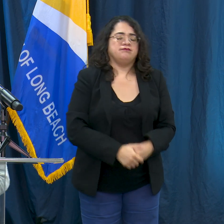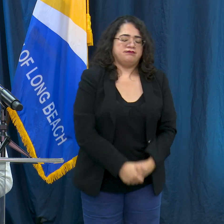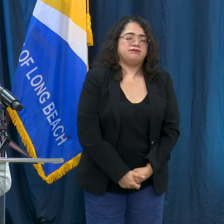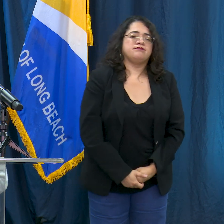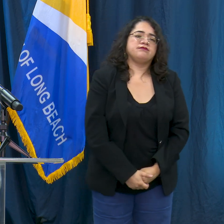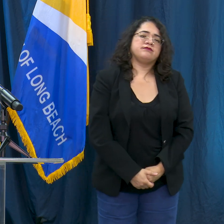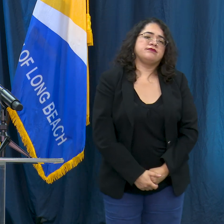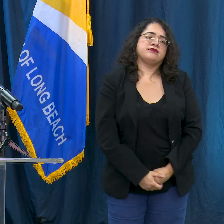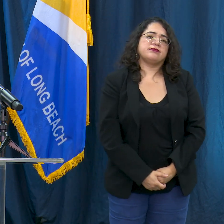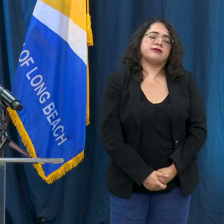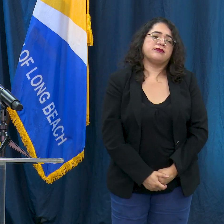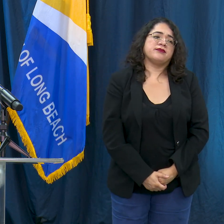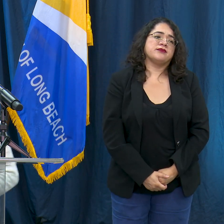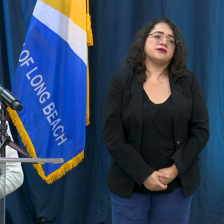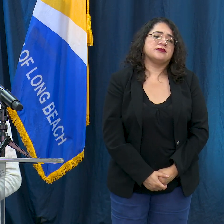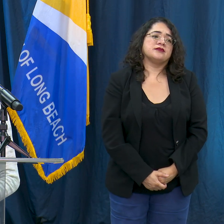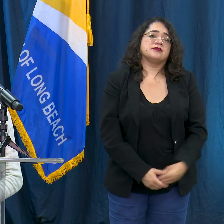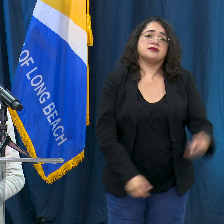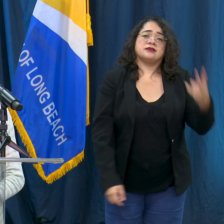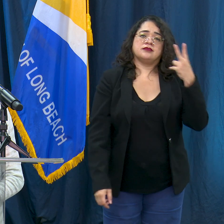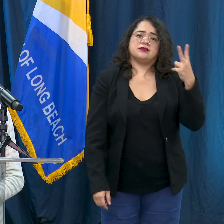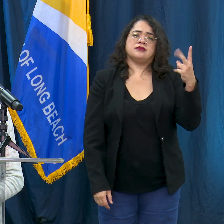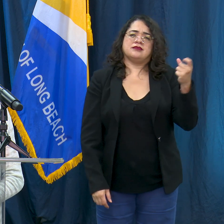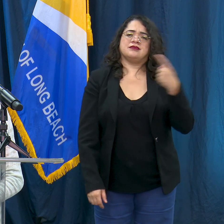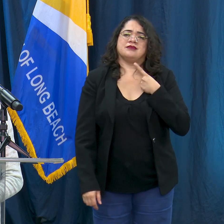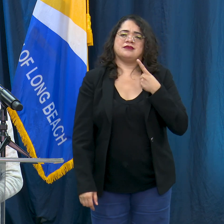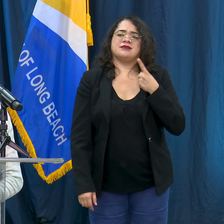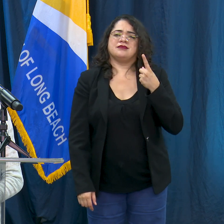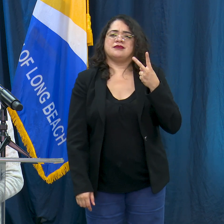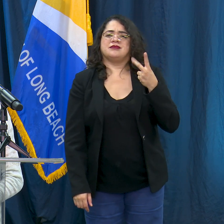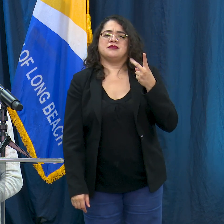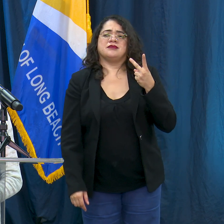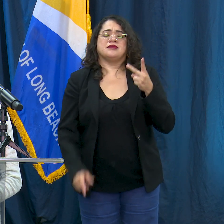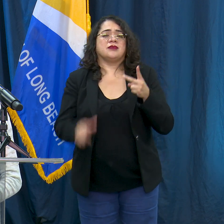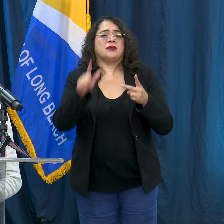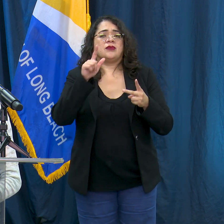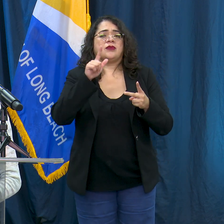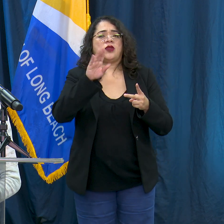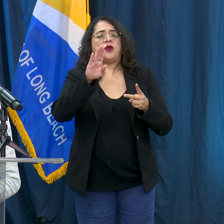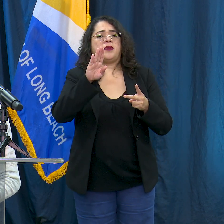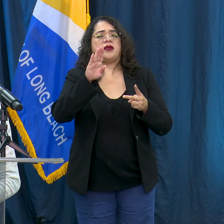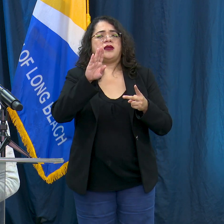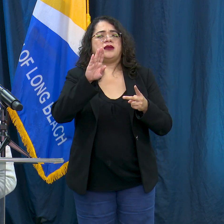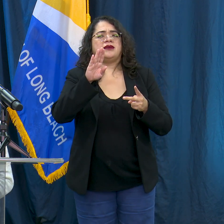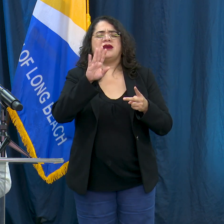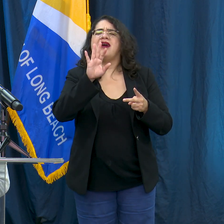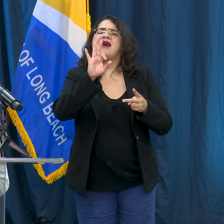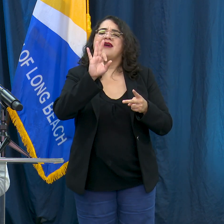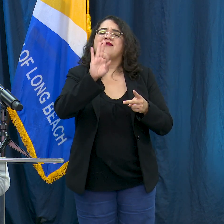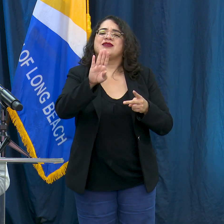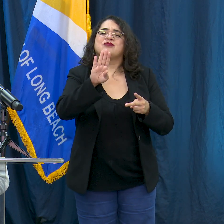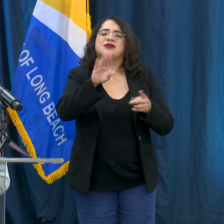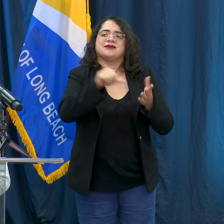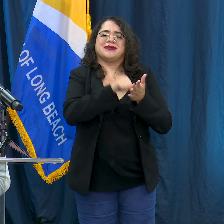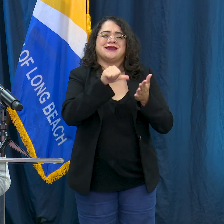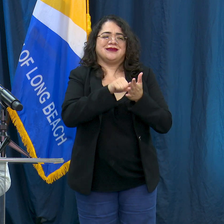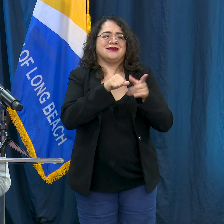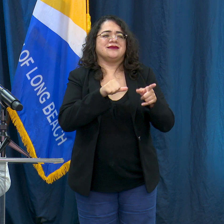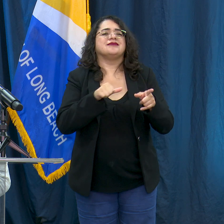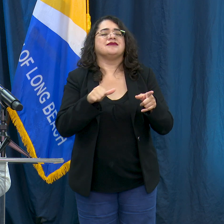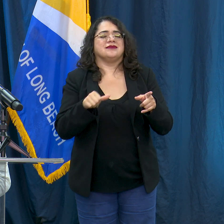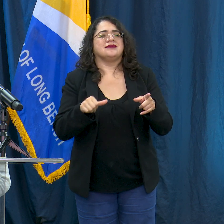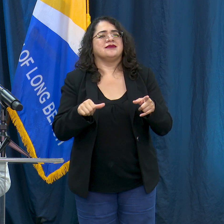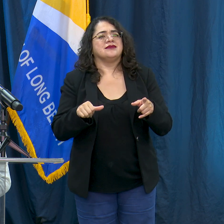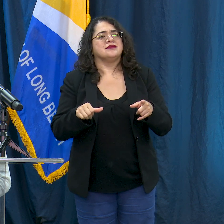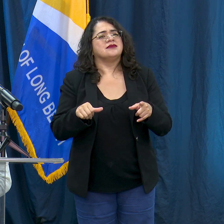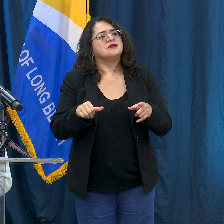Kelly, while we have you there, like one or two questions from the Facebook audience here is Long Beach considering beaches beyond recreational use only, and what's the